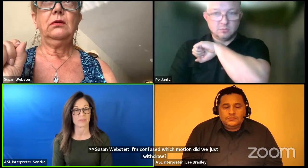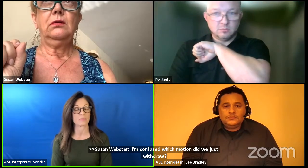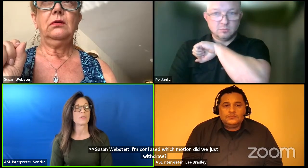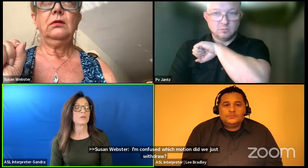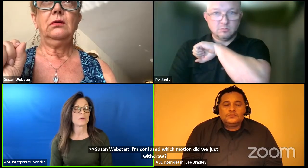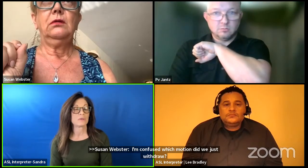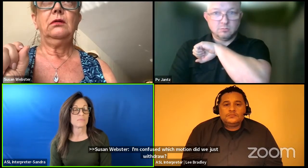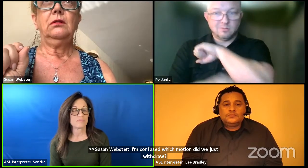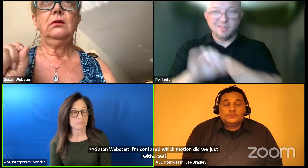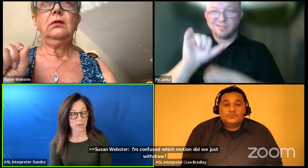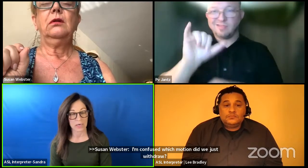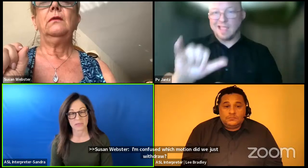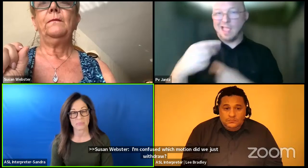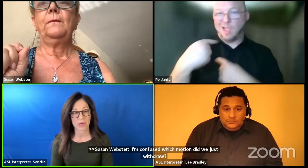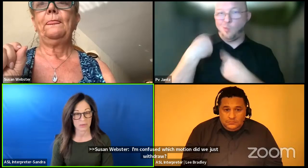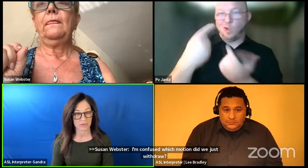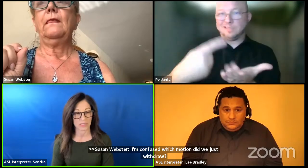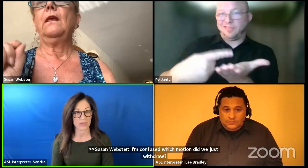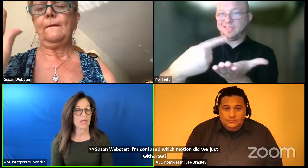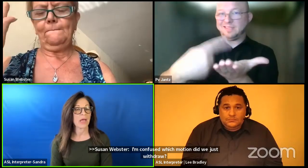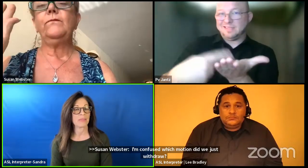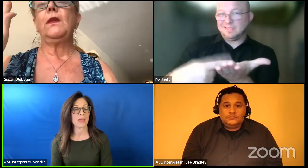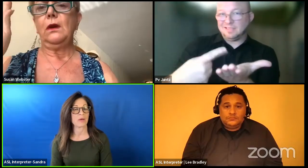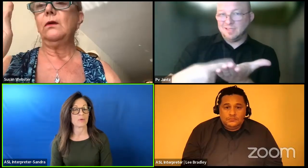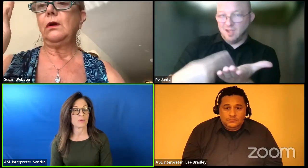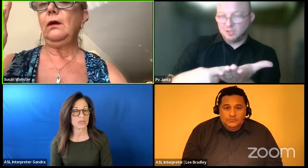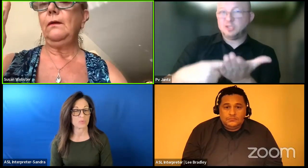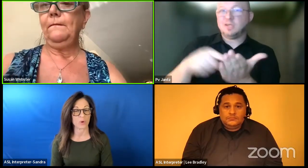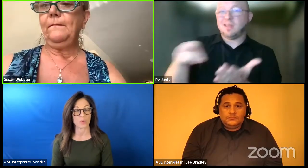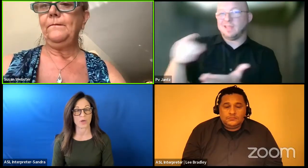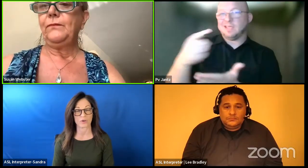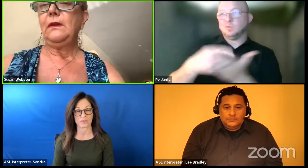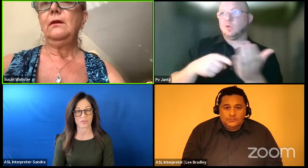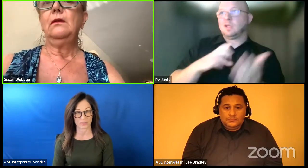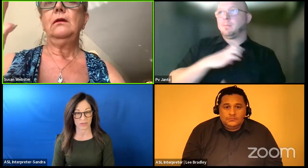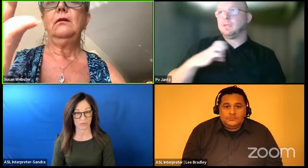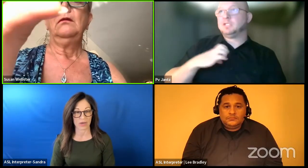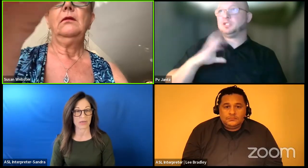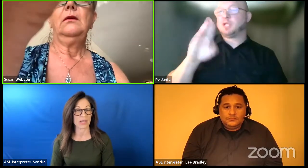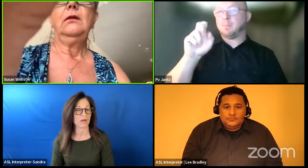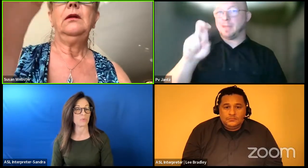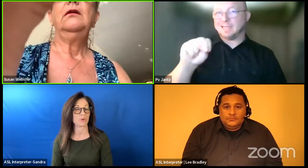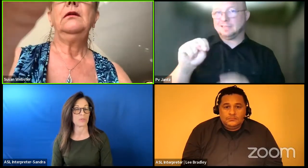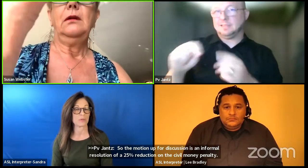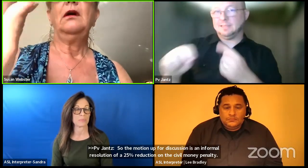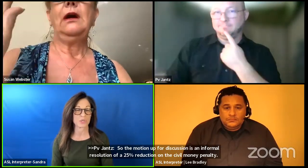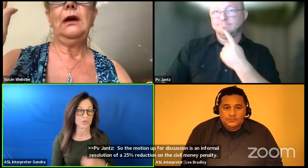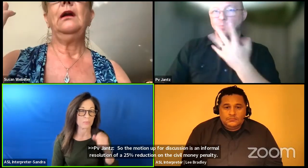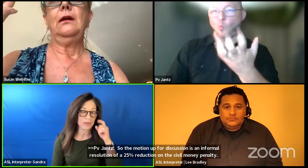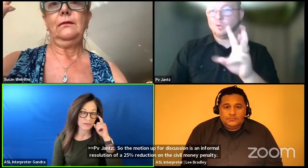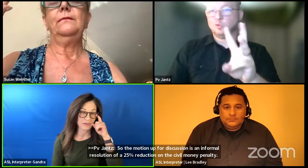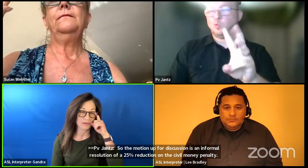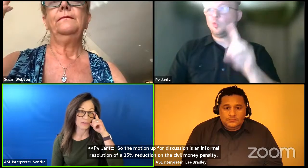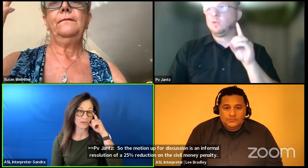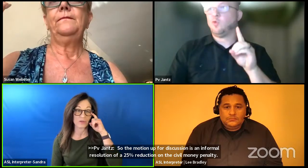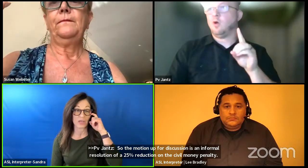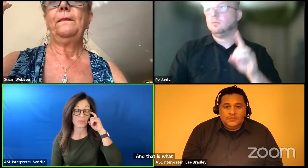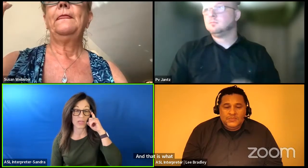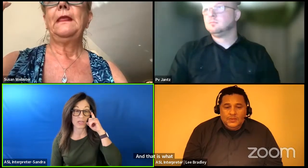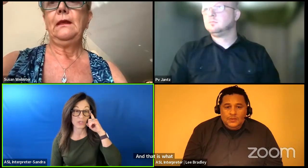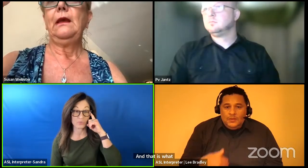the civil money penalty. And that is what we are discussing right now with Commissioner